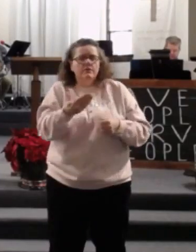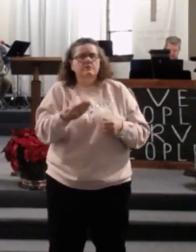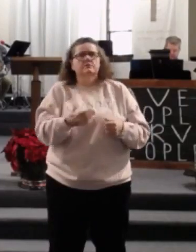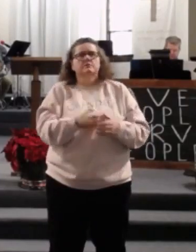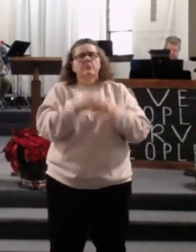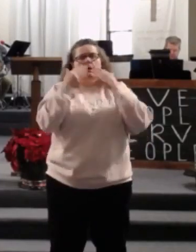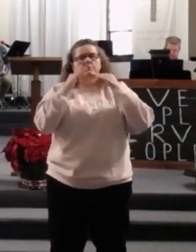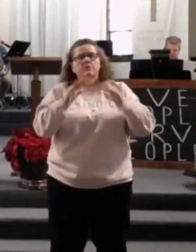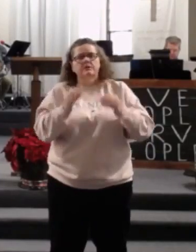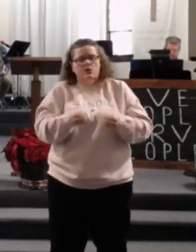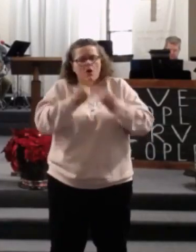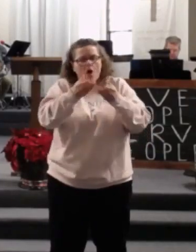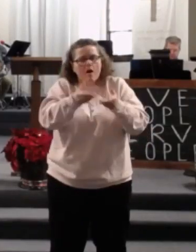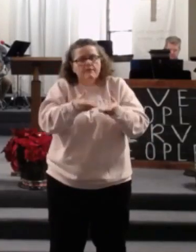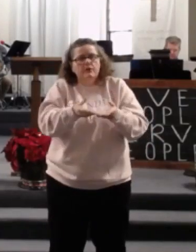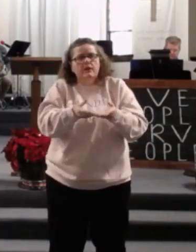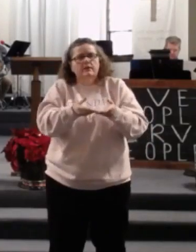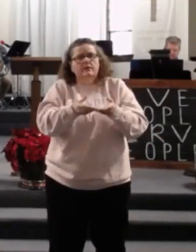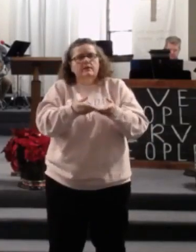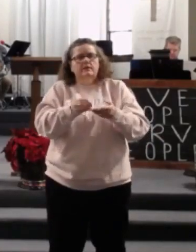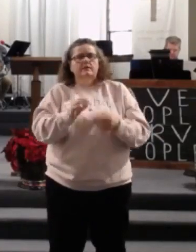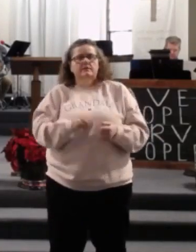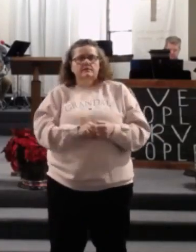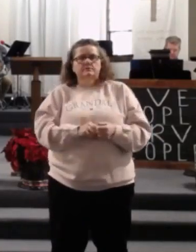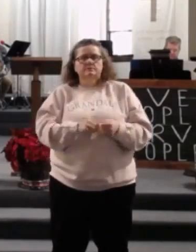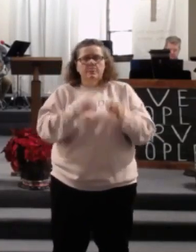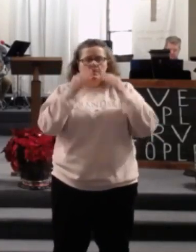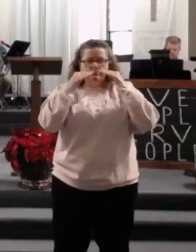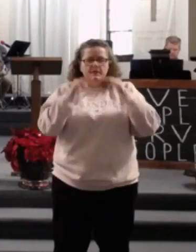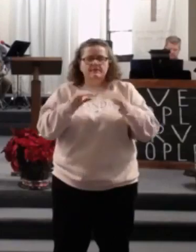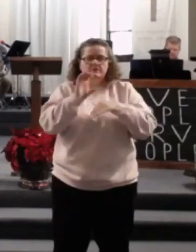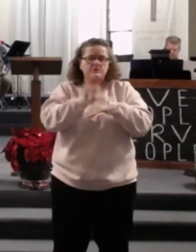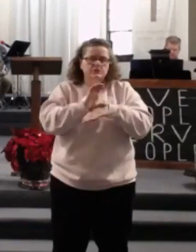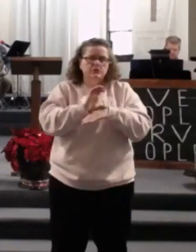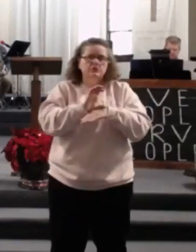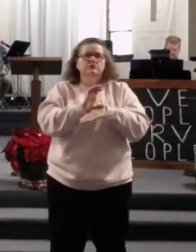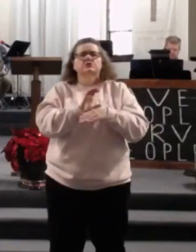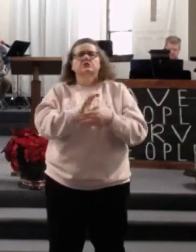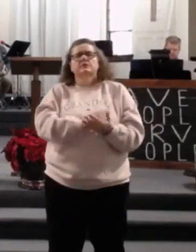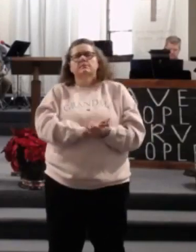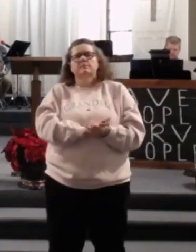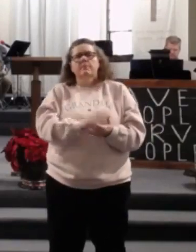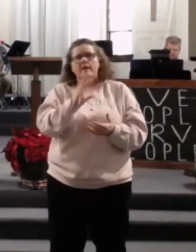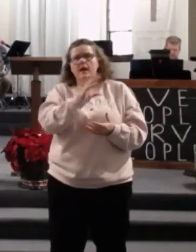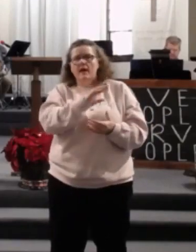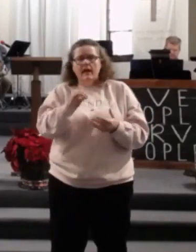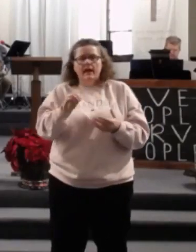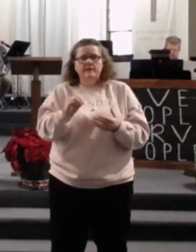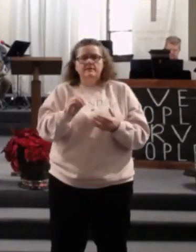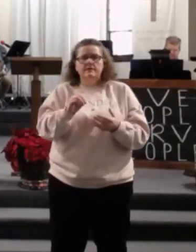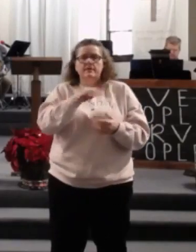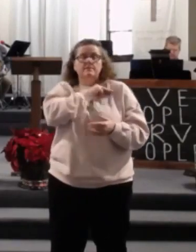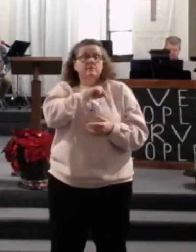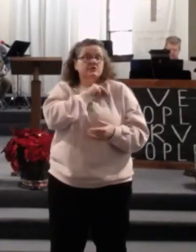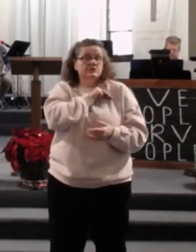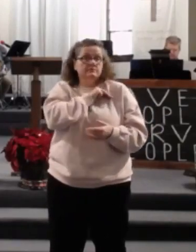Lord, bless our offering that we're about to give both to the church and to Lottie Moon.